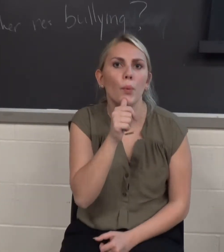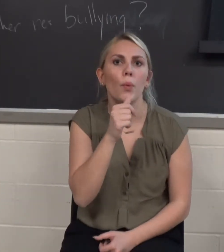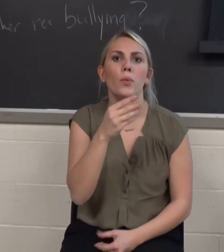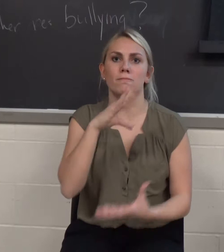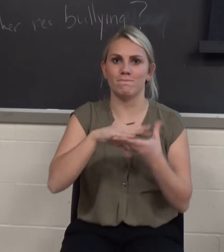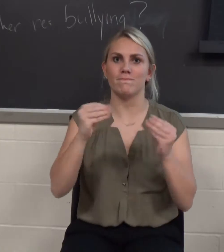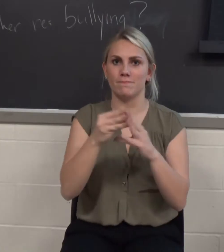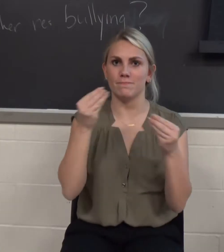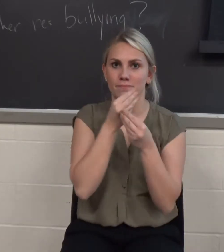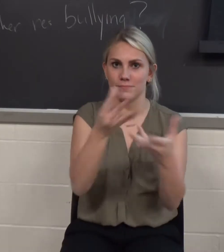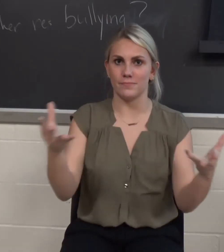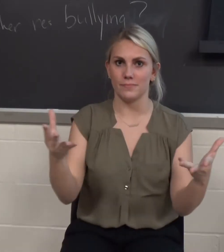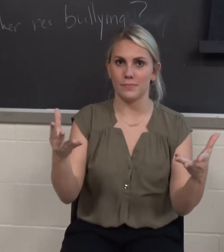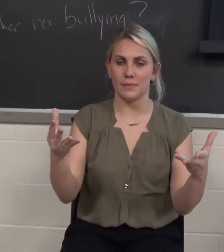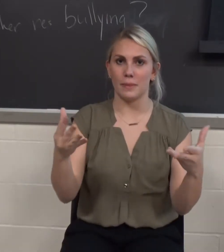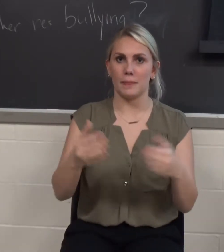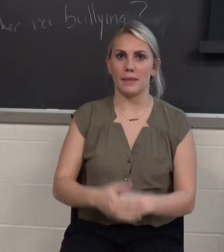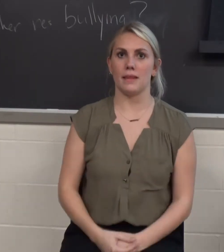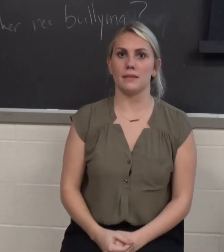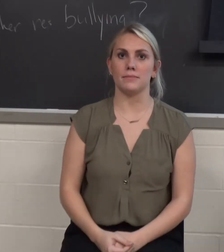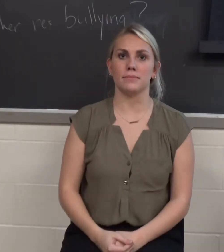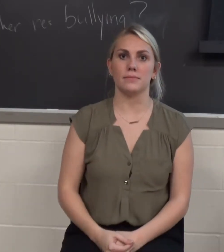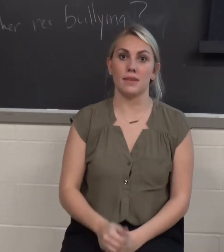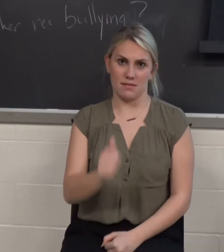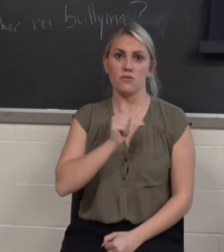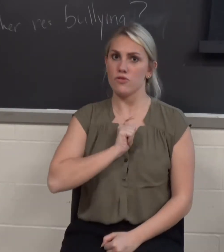It could be first person. If it's first person, who's telling the story?